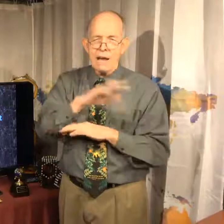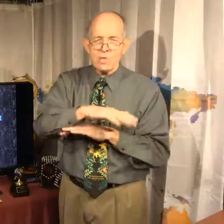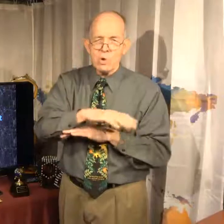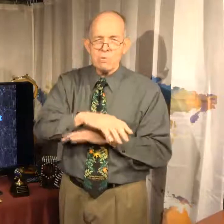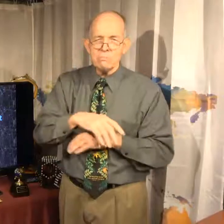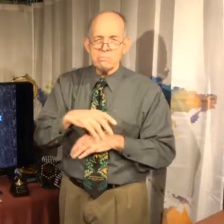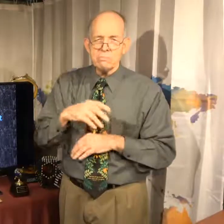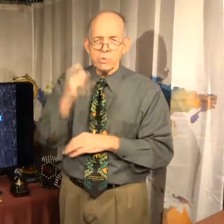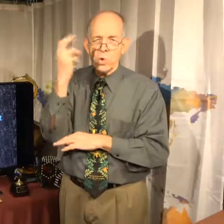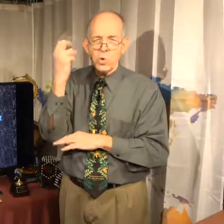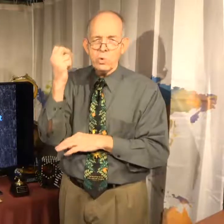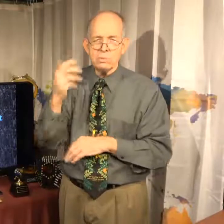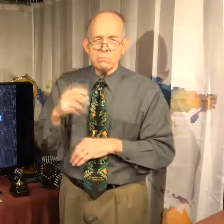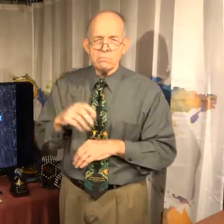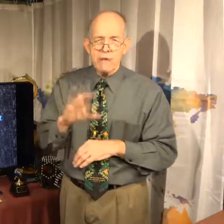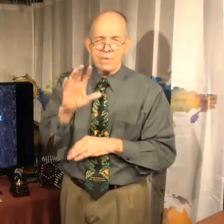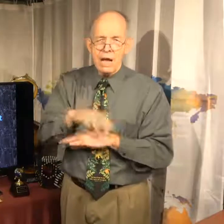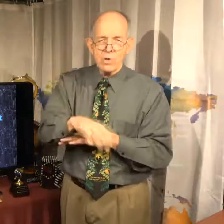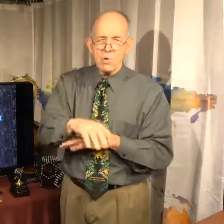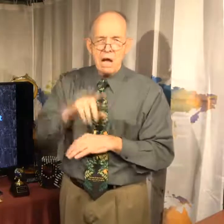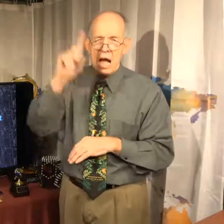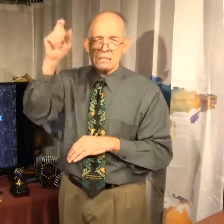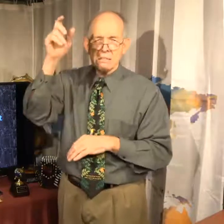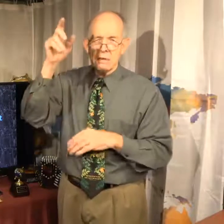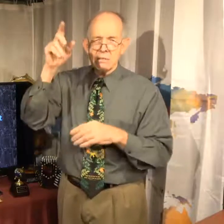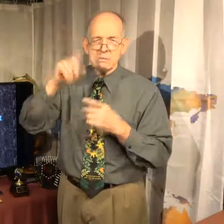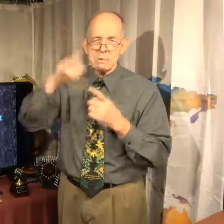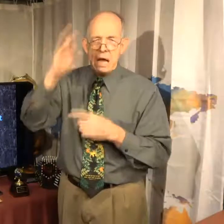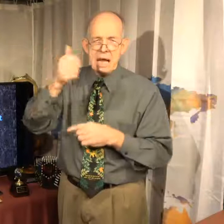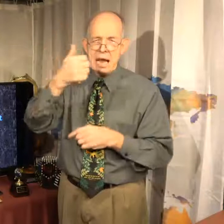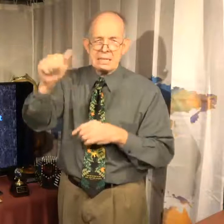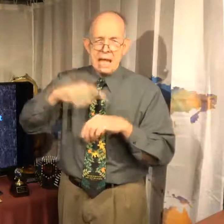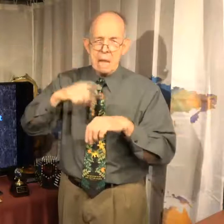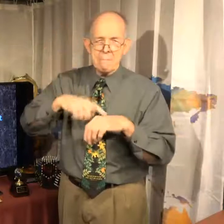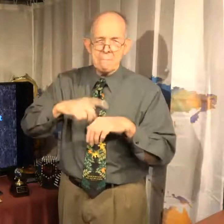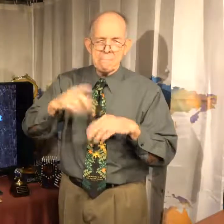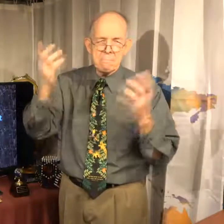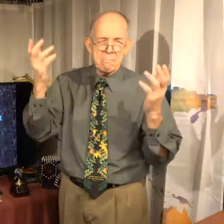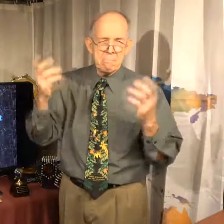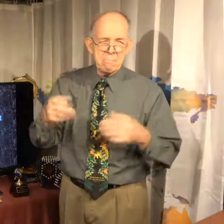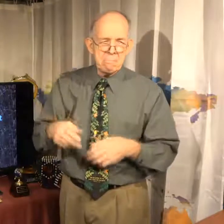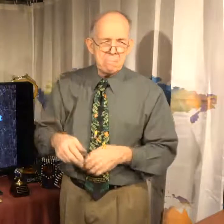afternoon, noon, back afternoon, as to God any time.